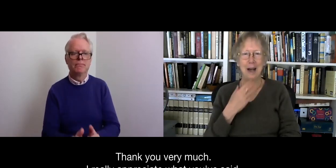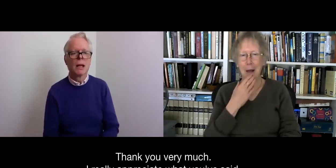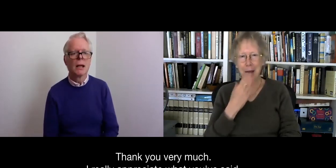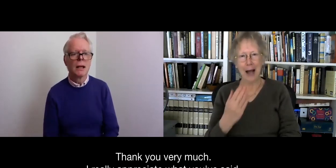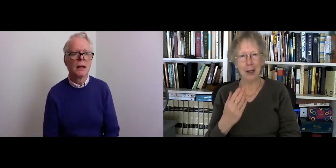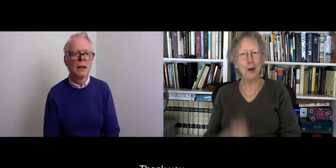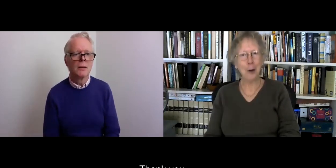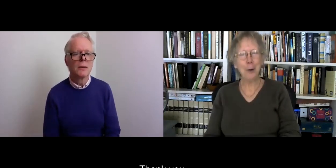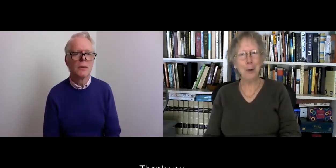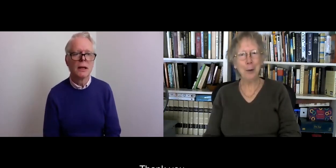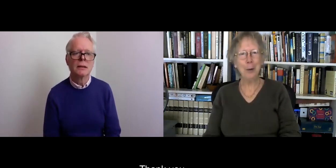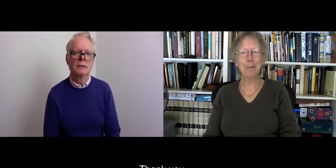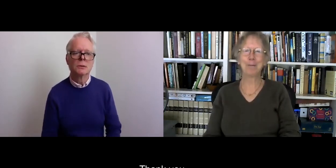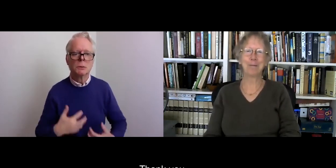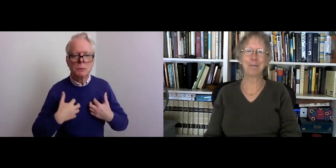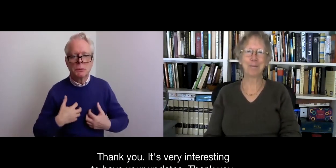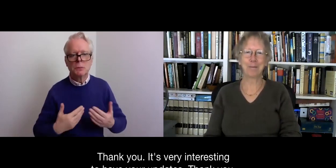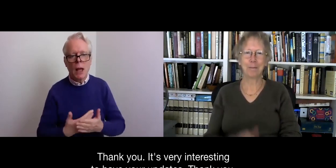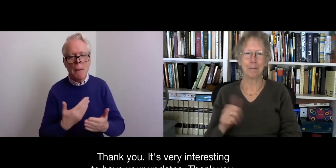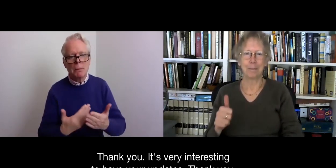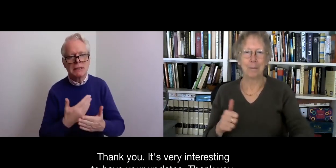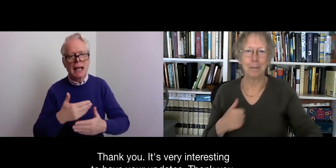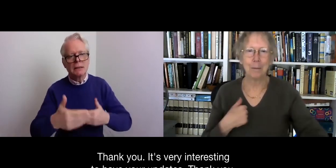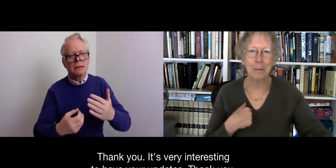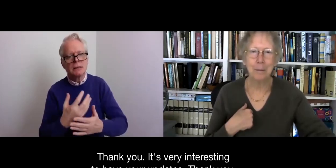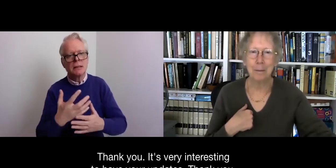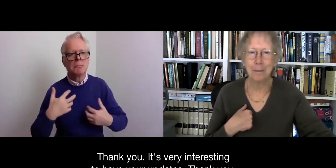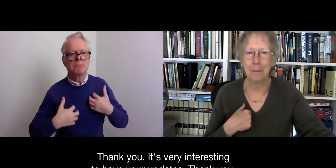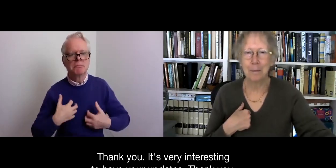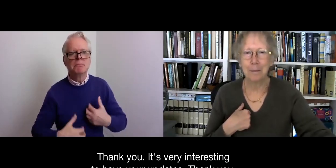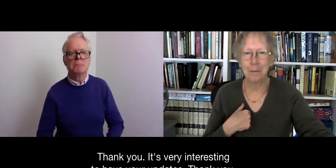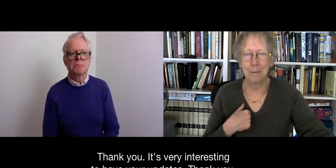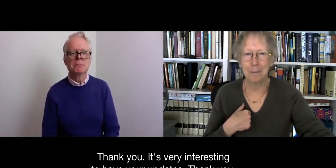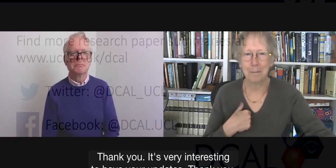Thank you. Yeah, thank you. It's very interesting to have your updates. Thank you.